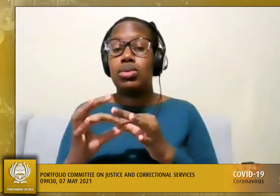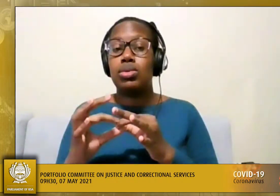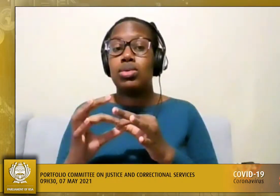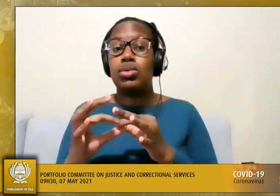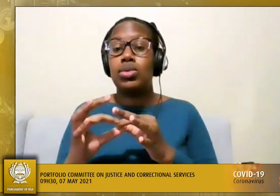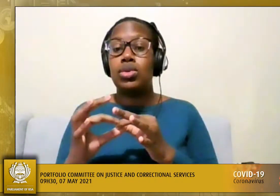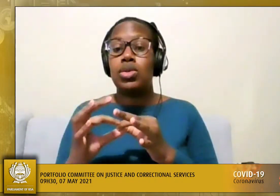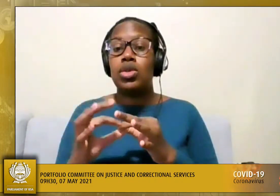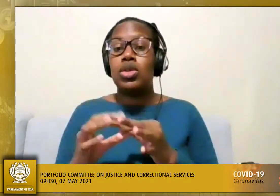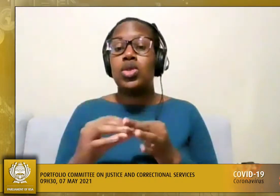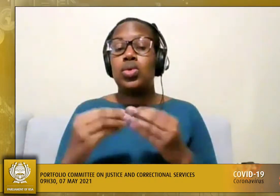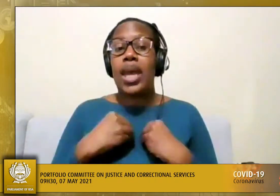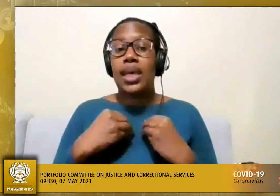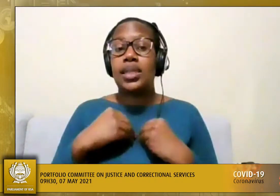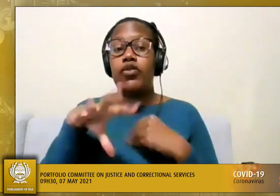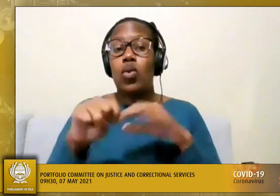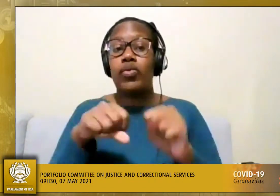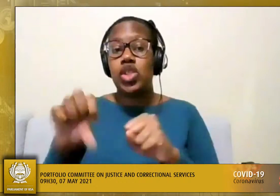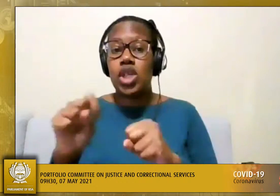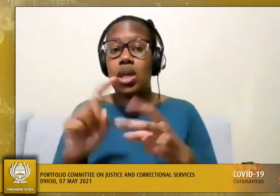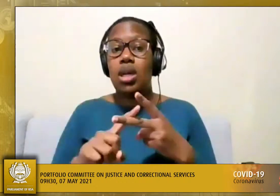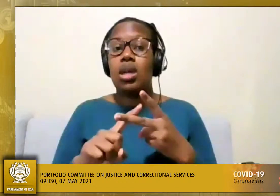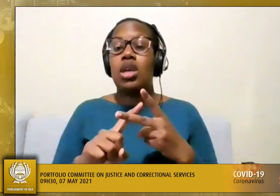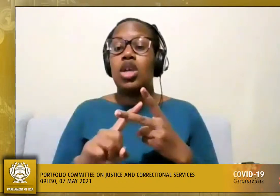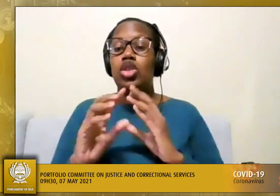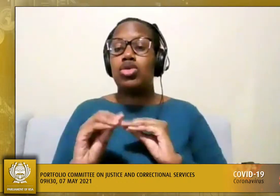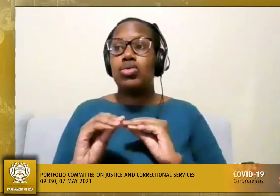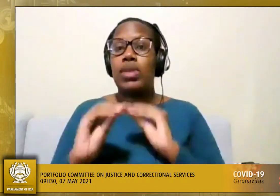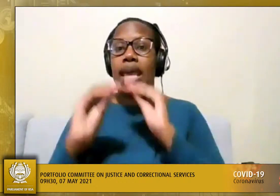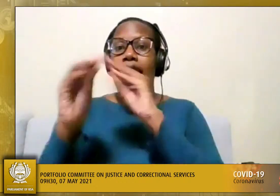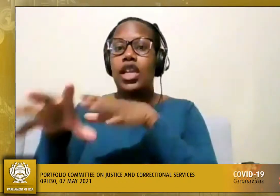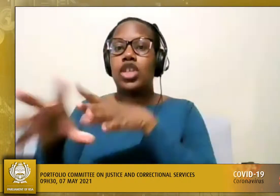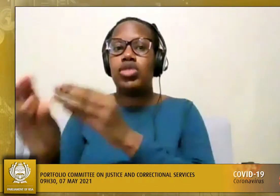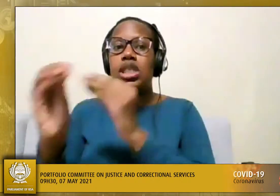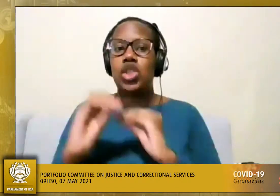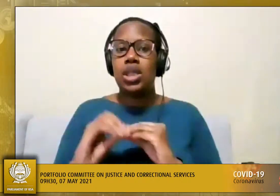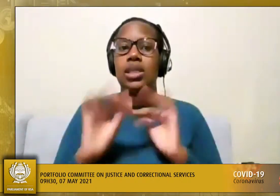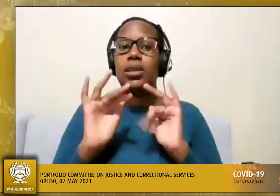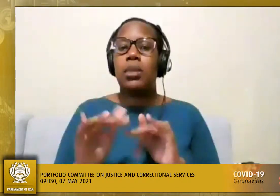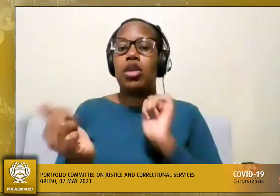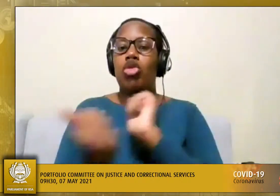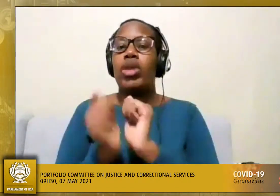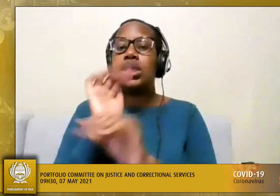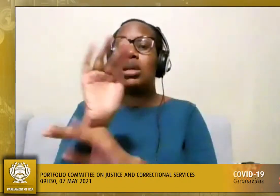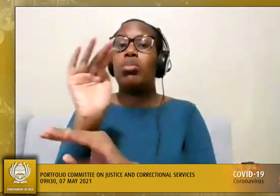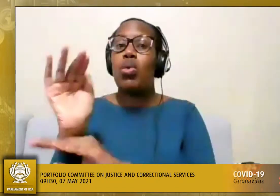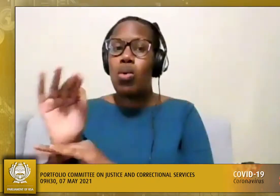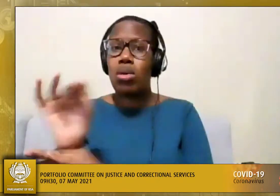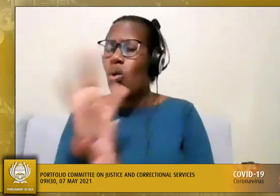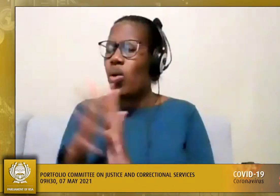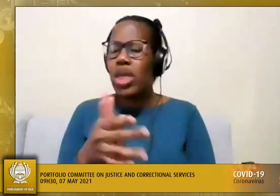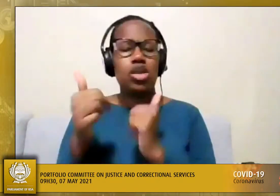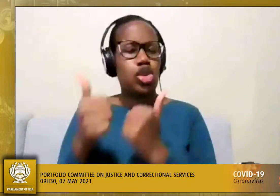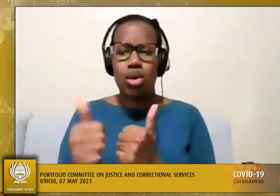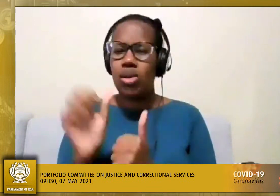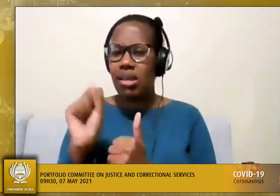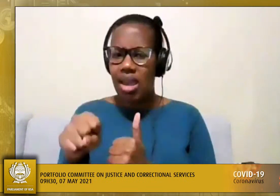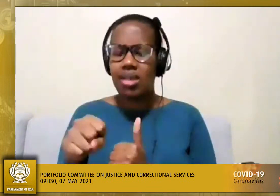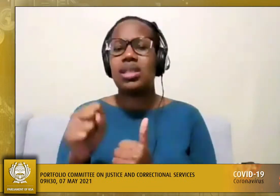to acid forfeiture to extraditions to people being arrested abroad and all that's good yes it does